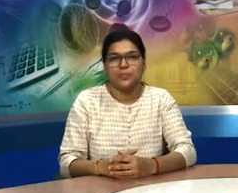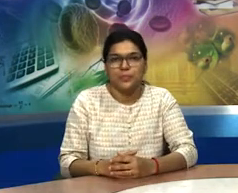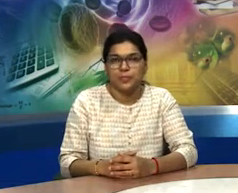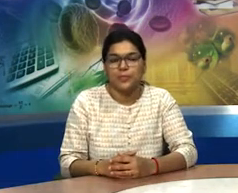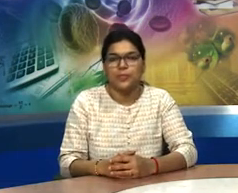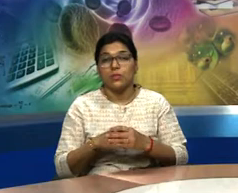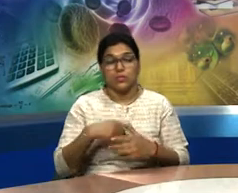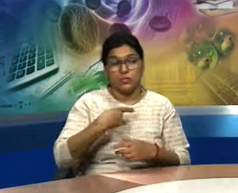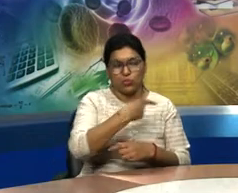them.